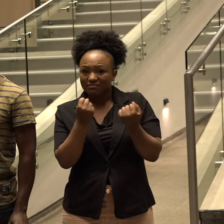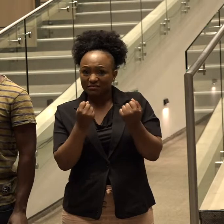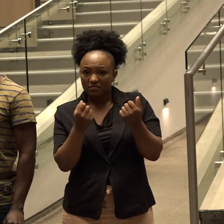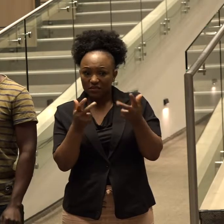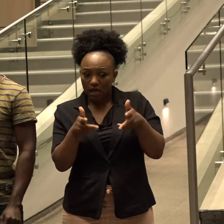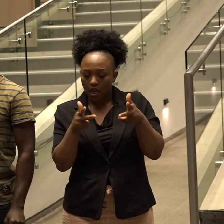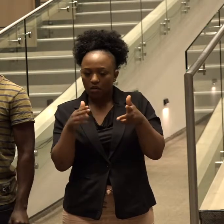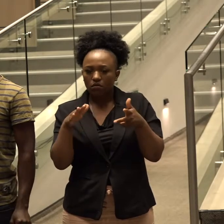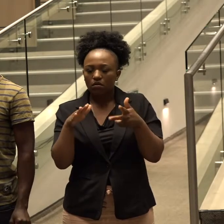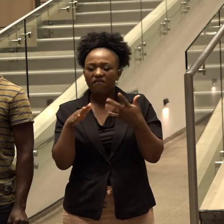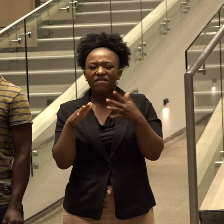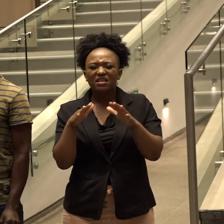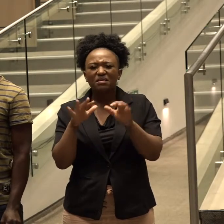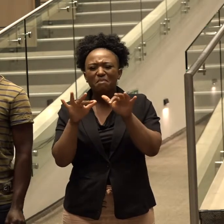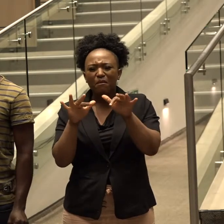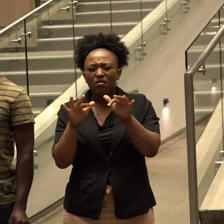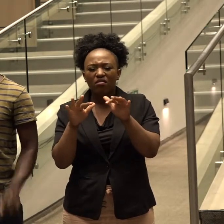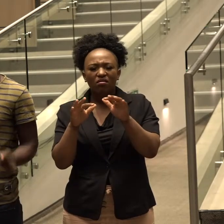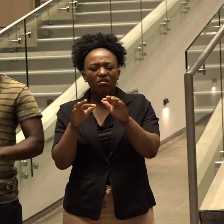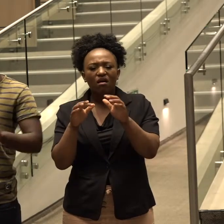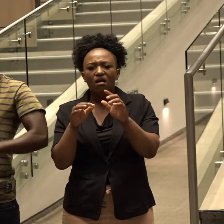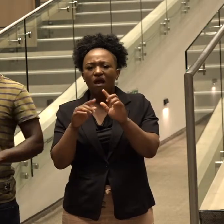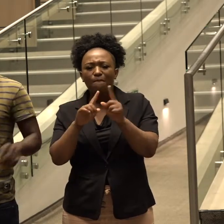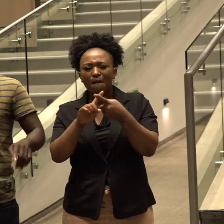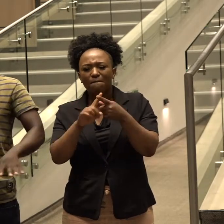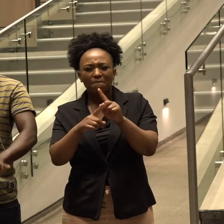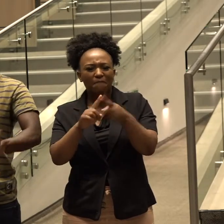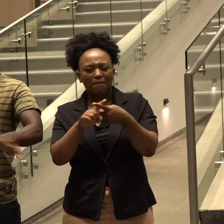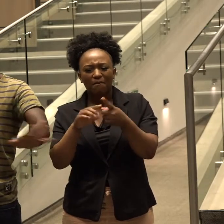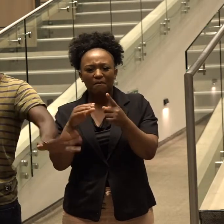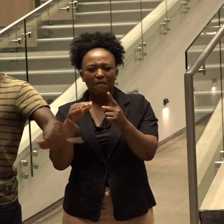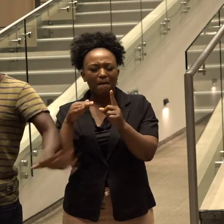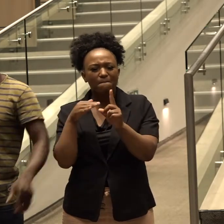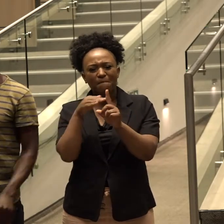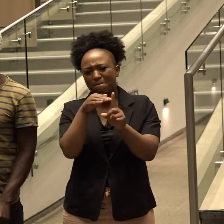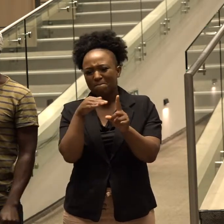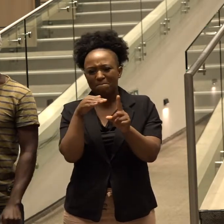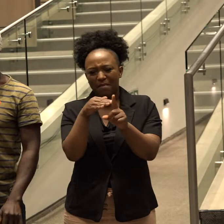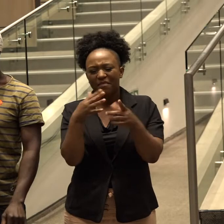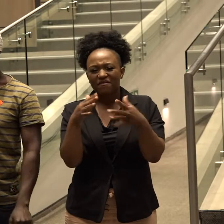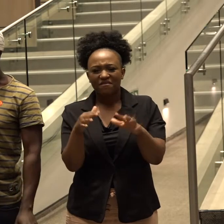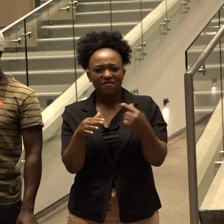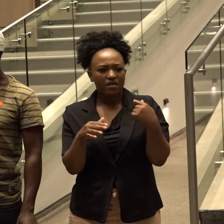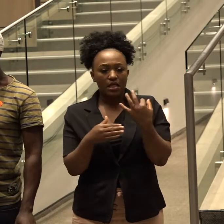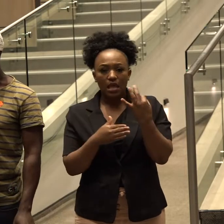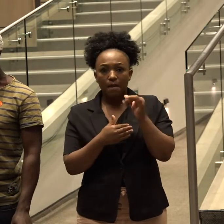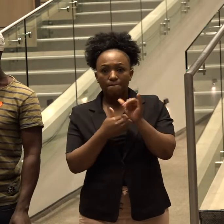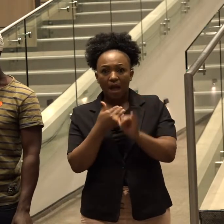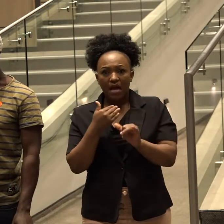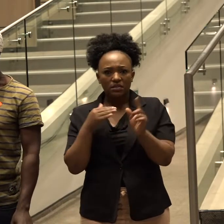to eight three months ago